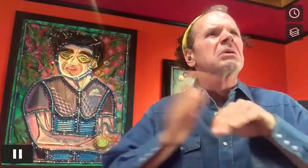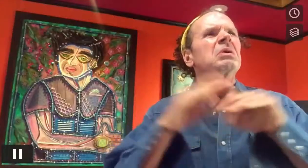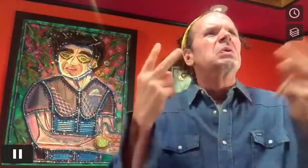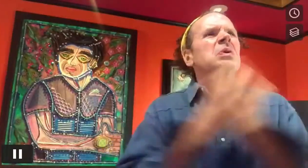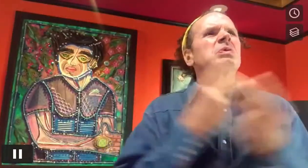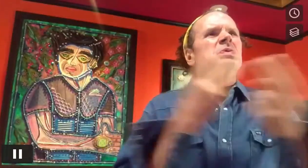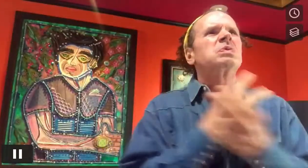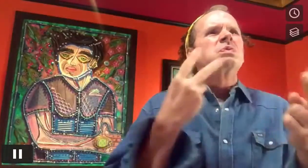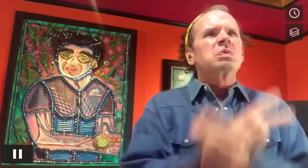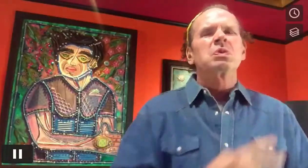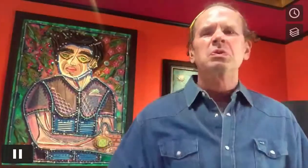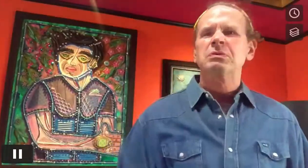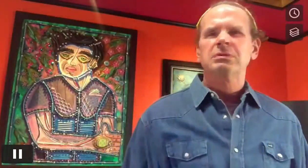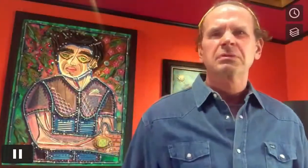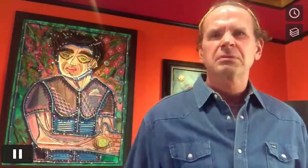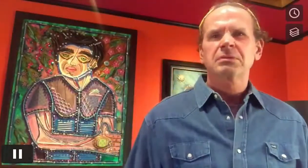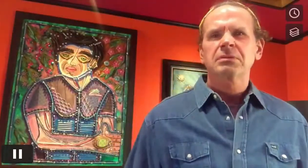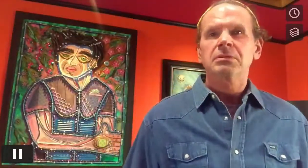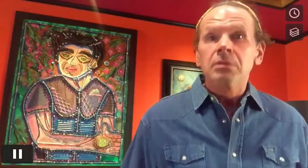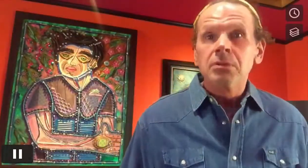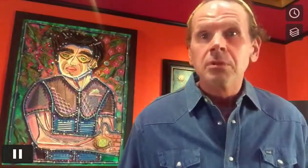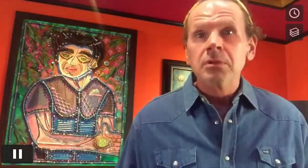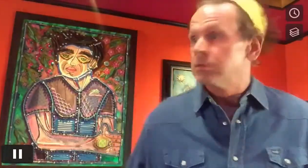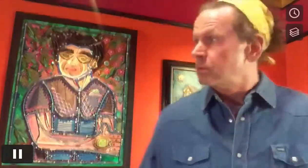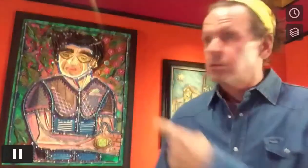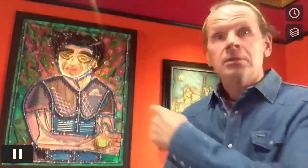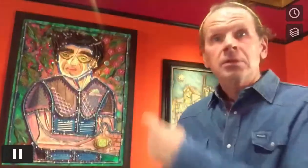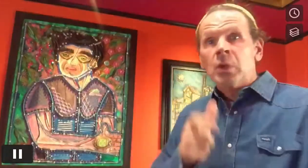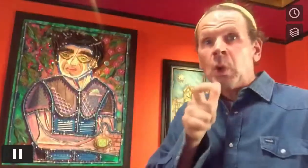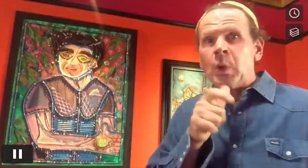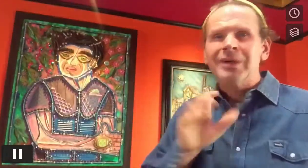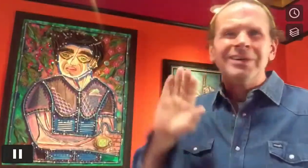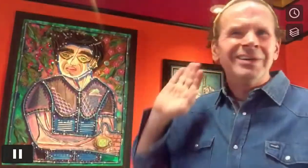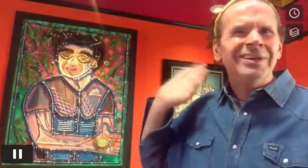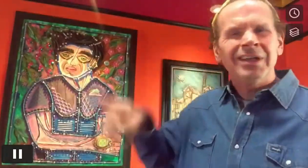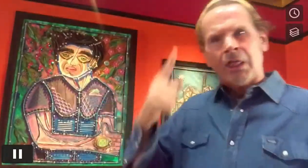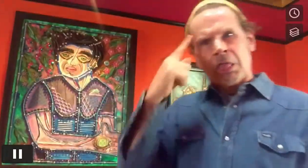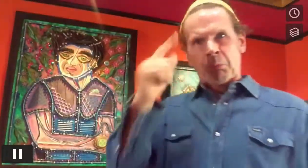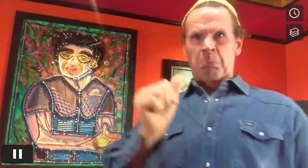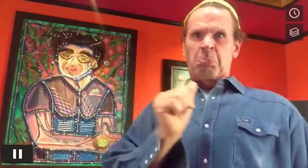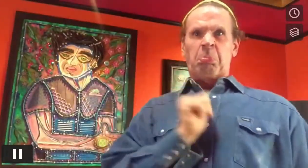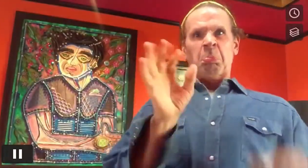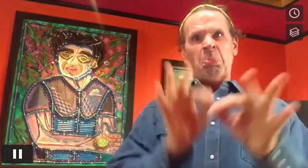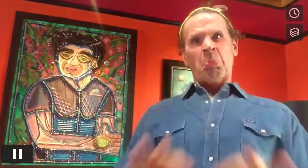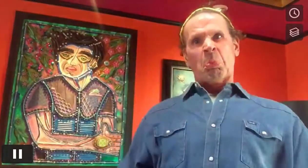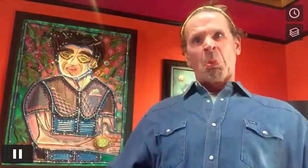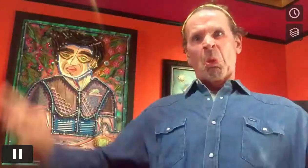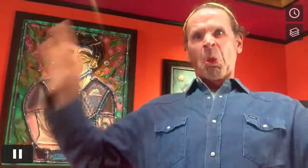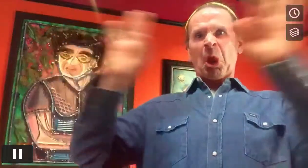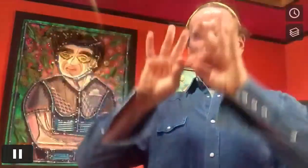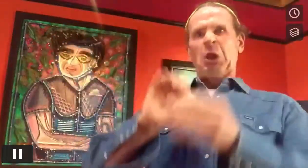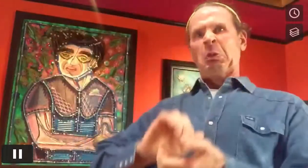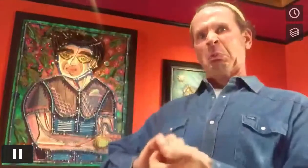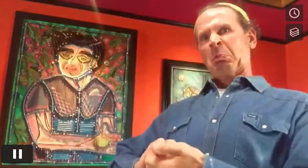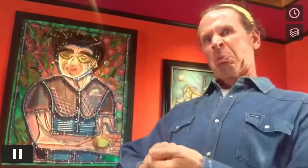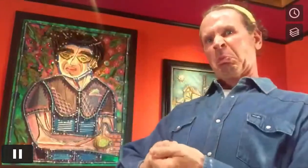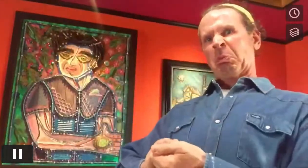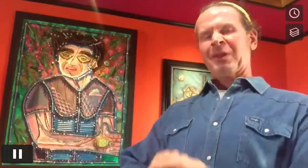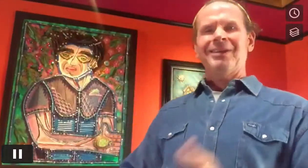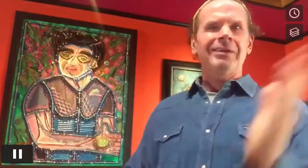COVID getting worse and worse. Who's that? Oh, they think they're